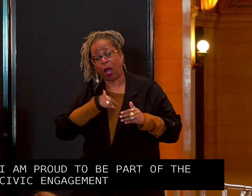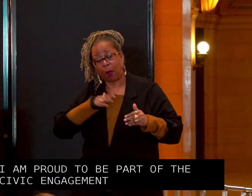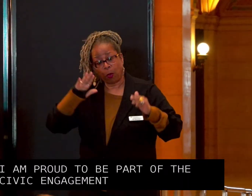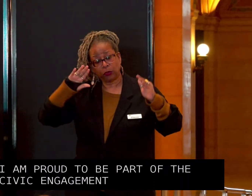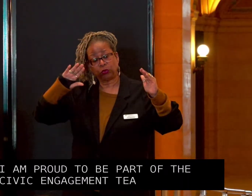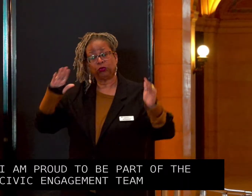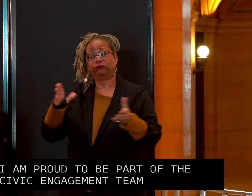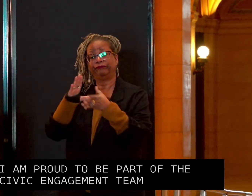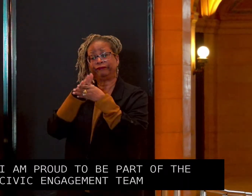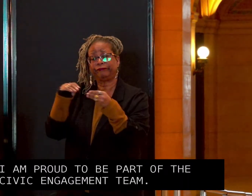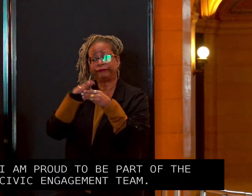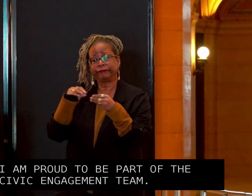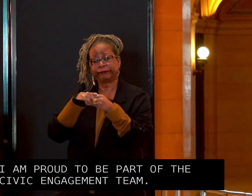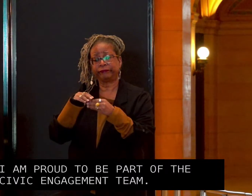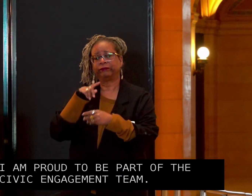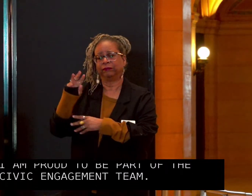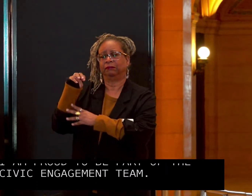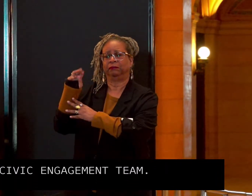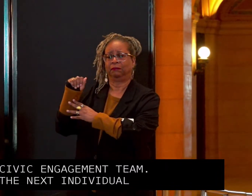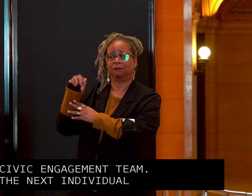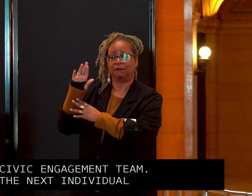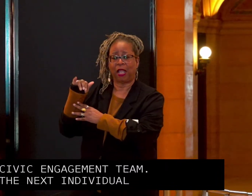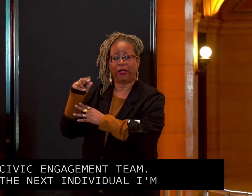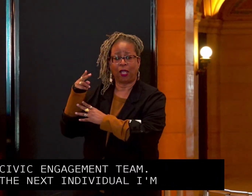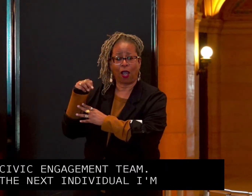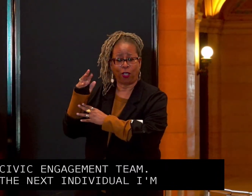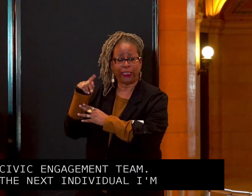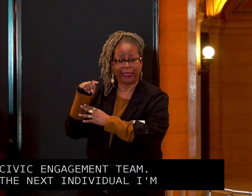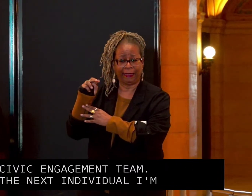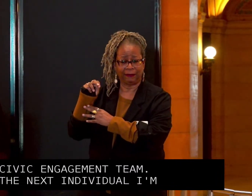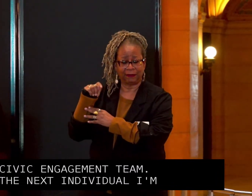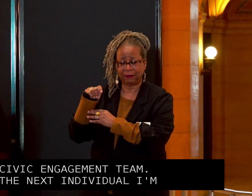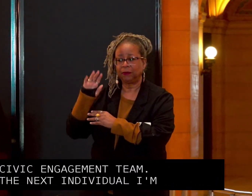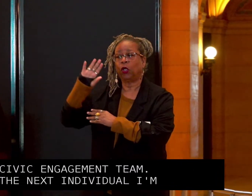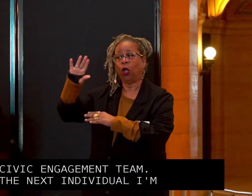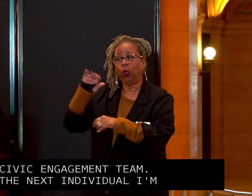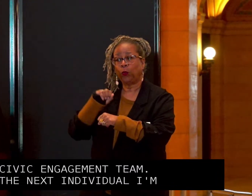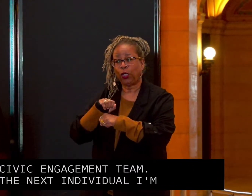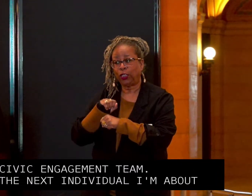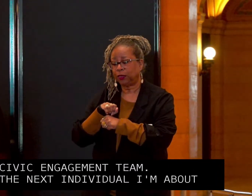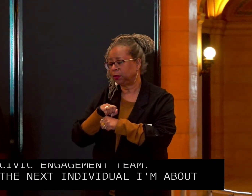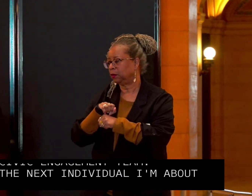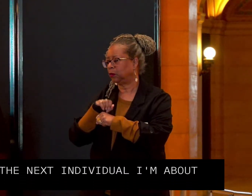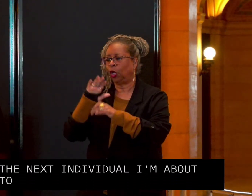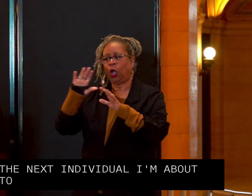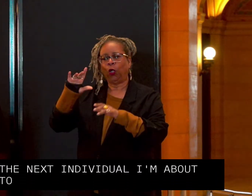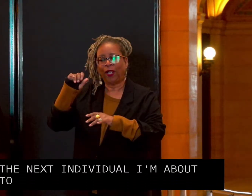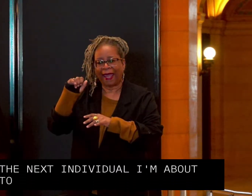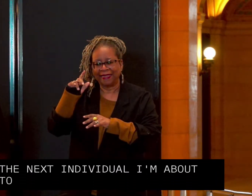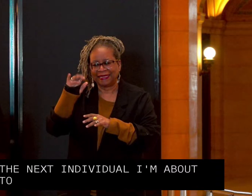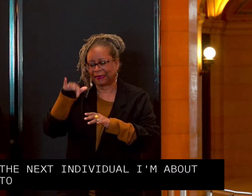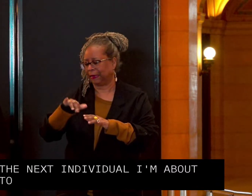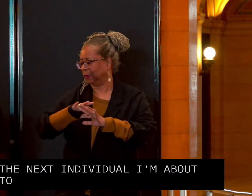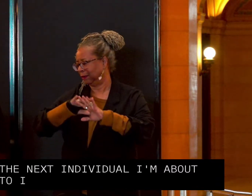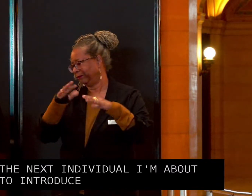The next individual I'm about to introduce, who's Mary Hartnett.